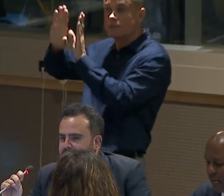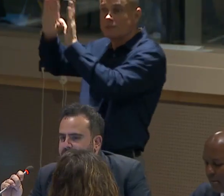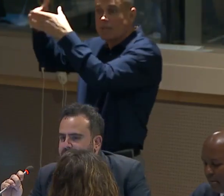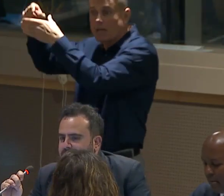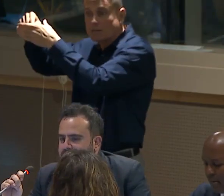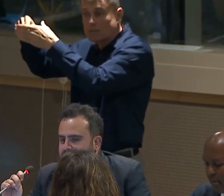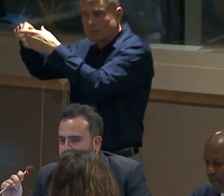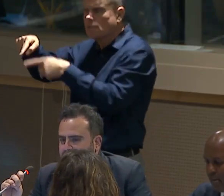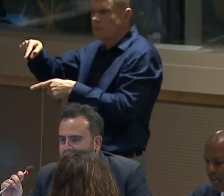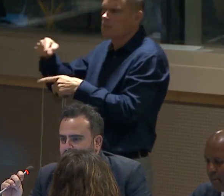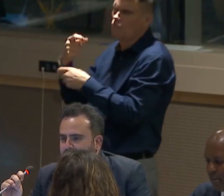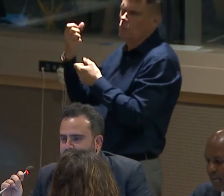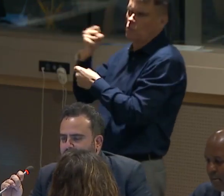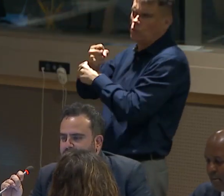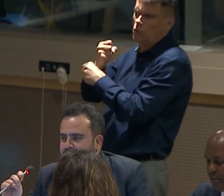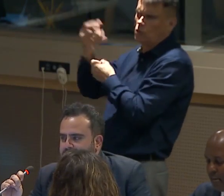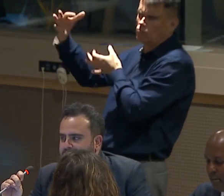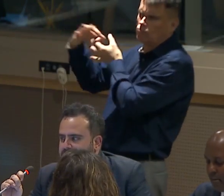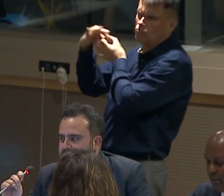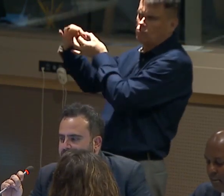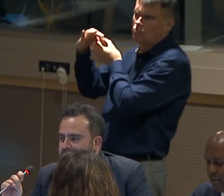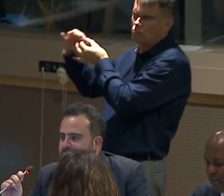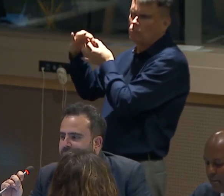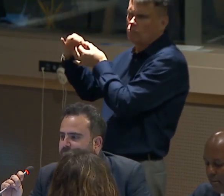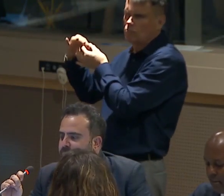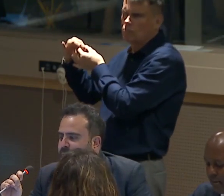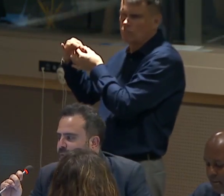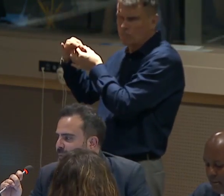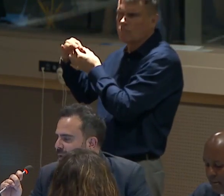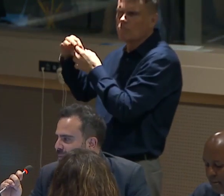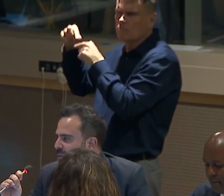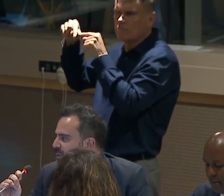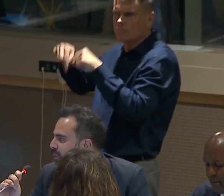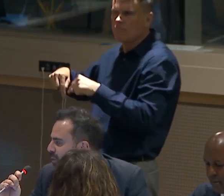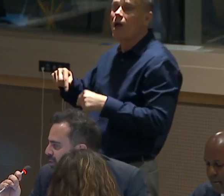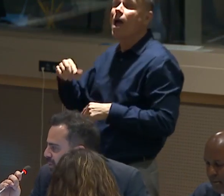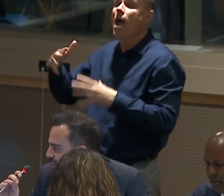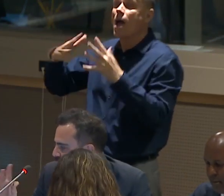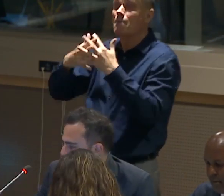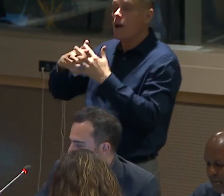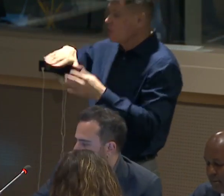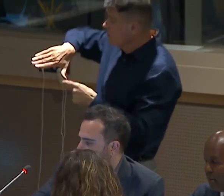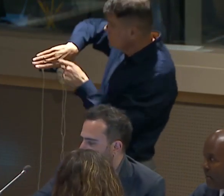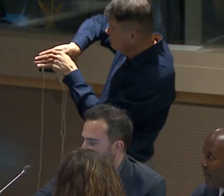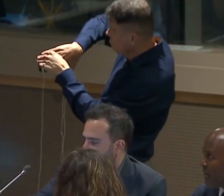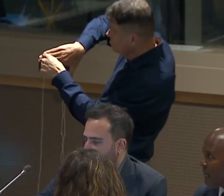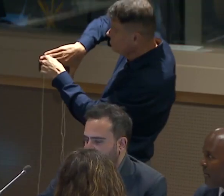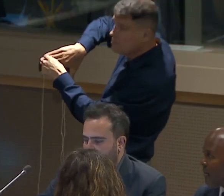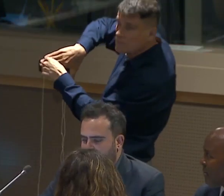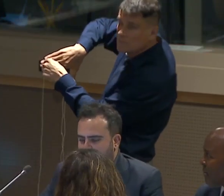a little snapshot of what Dr. Edelson has done, but I'll let you hear more from him. So the floor is yours.